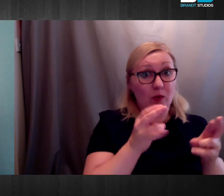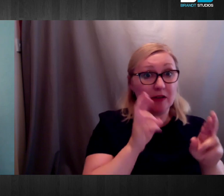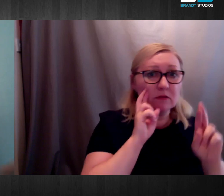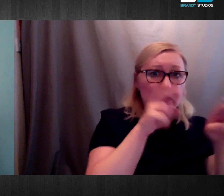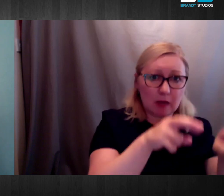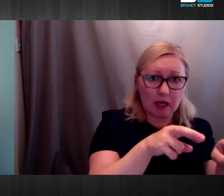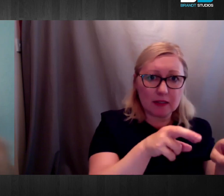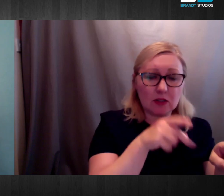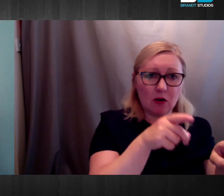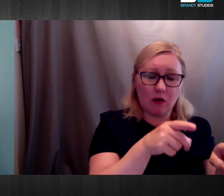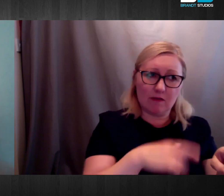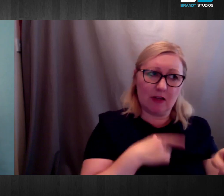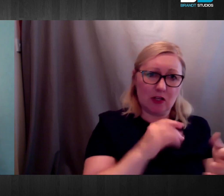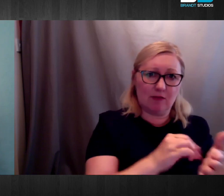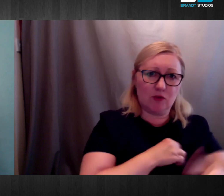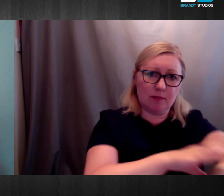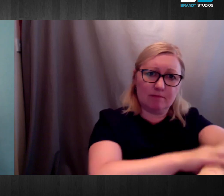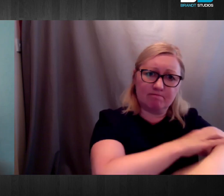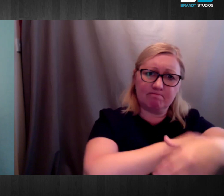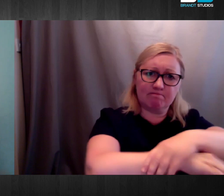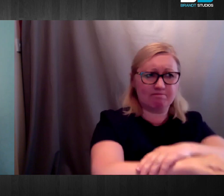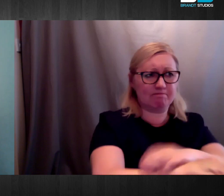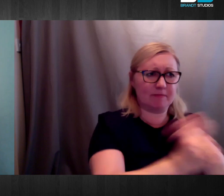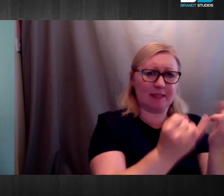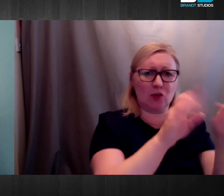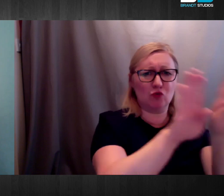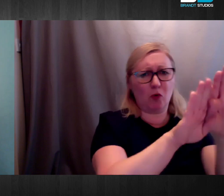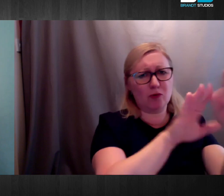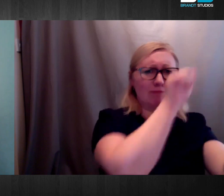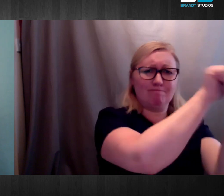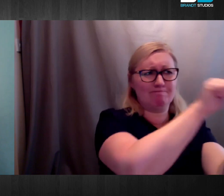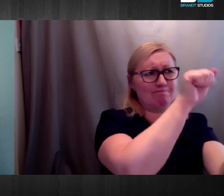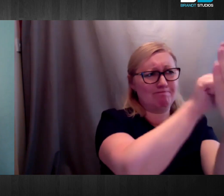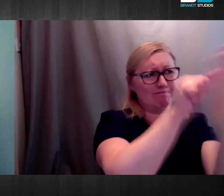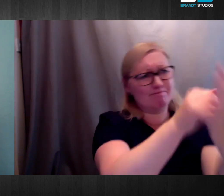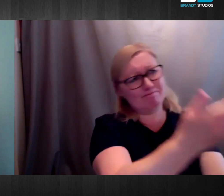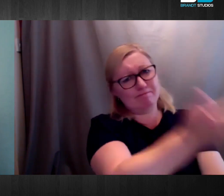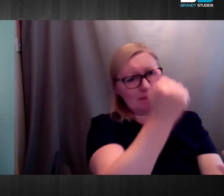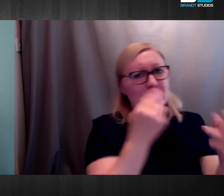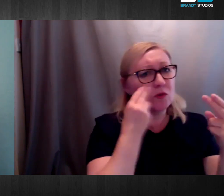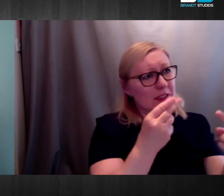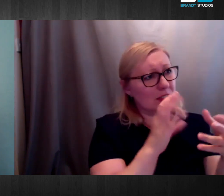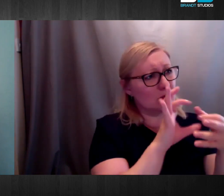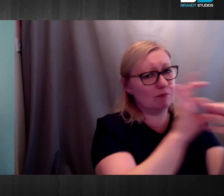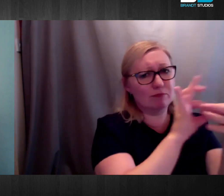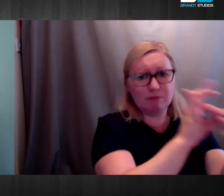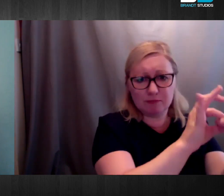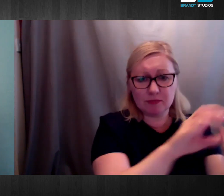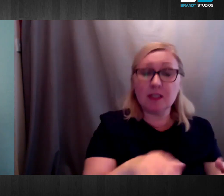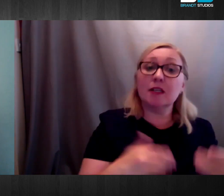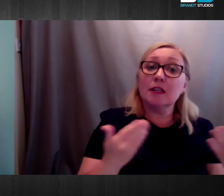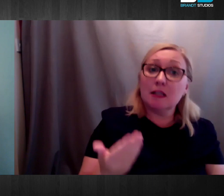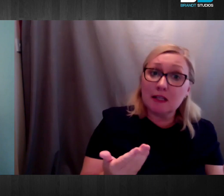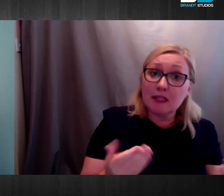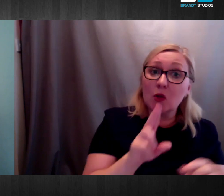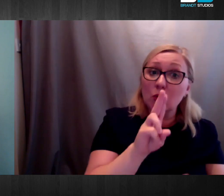You know, in the UK, there's organisations, beginning now in more recent weeks to take similar stances. So I think this does take